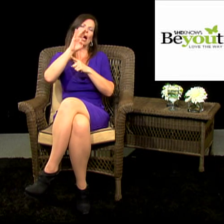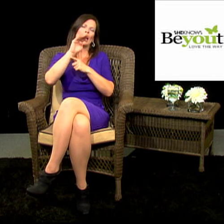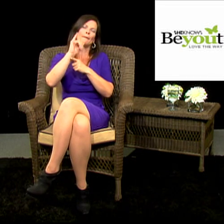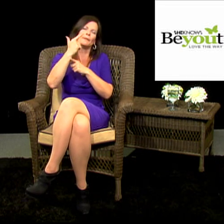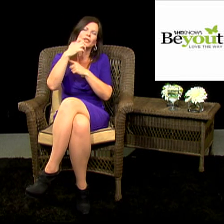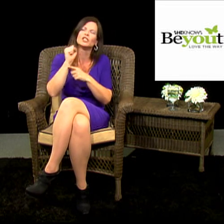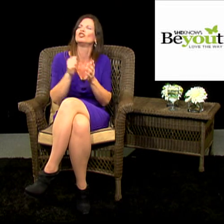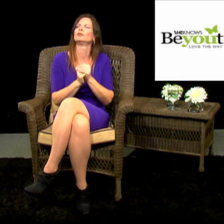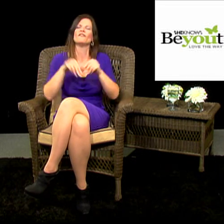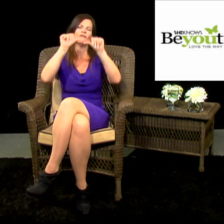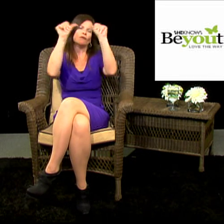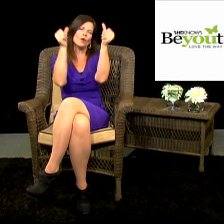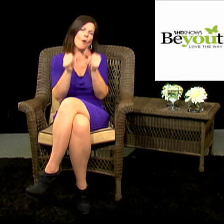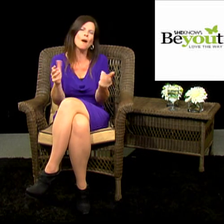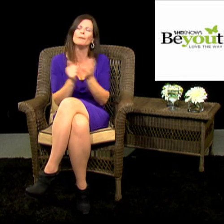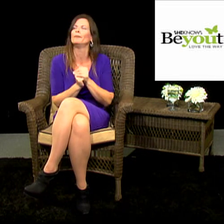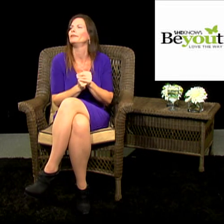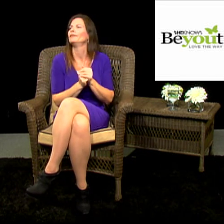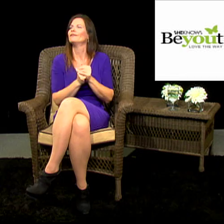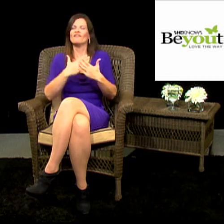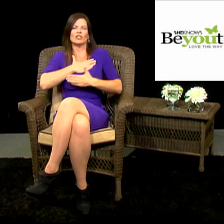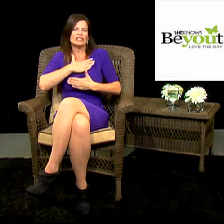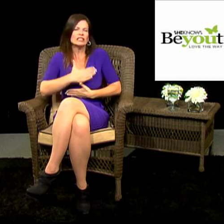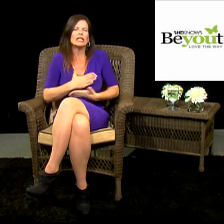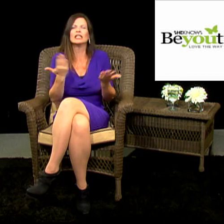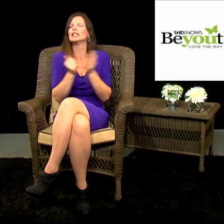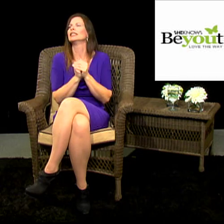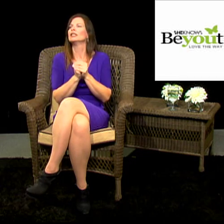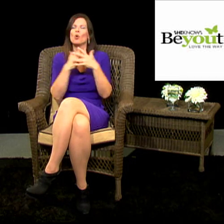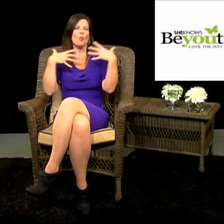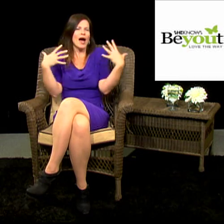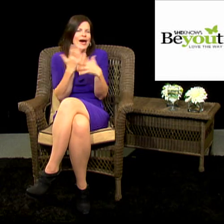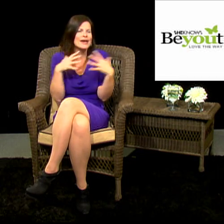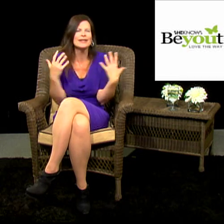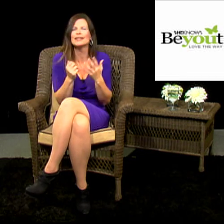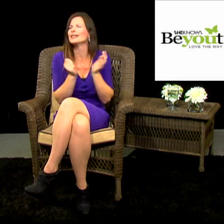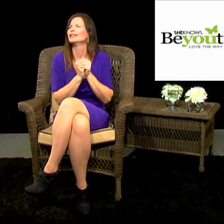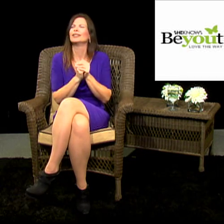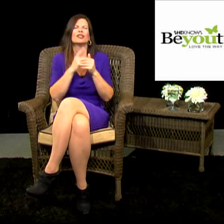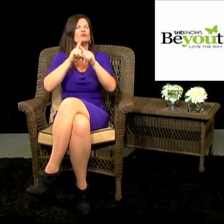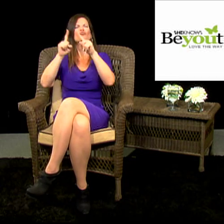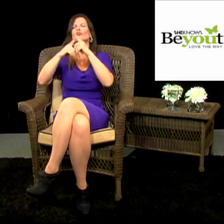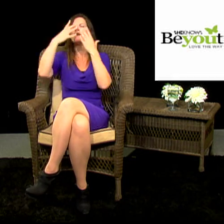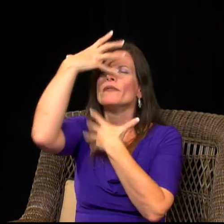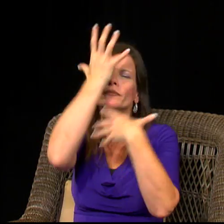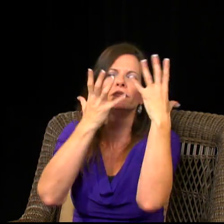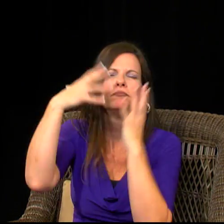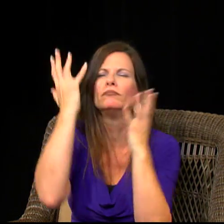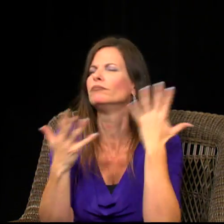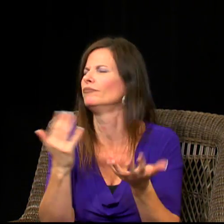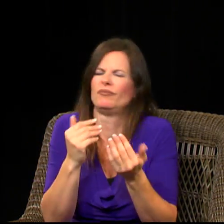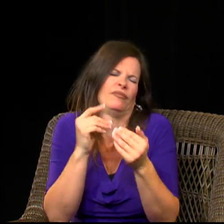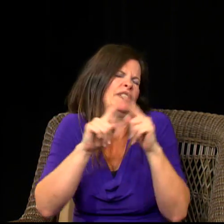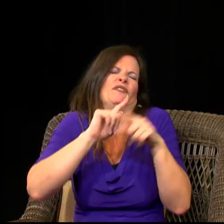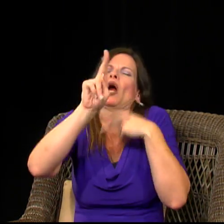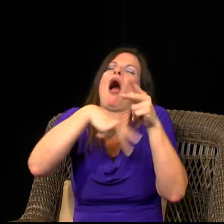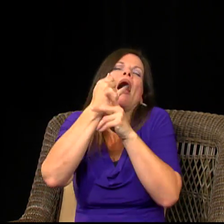that there are, I believe that a lot of media is focused on women